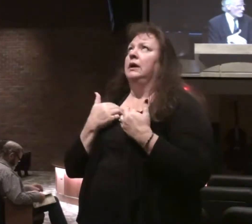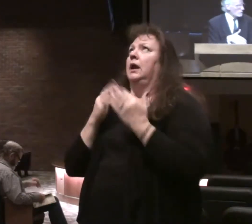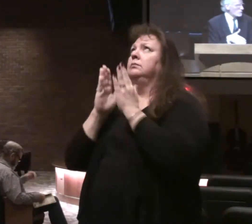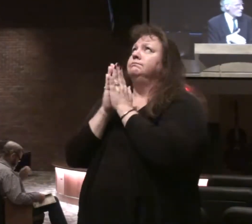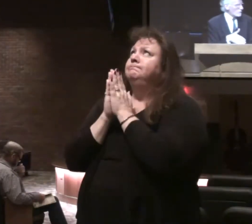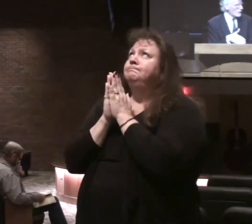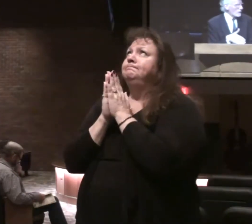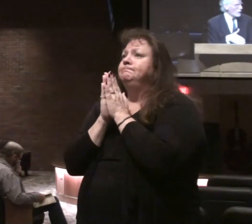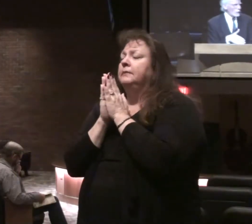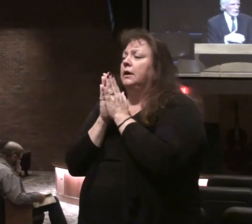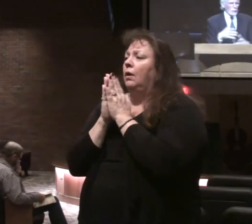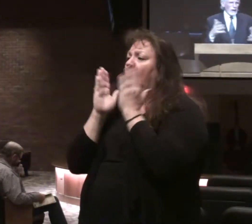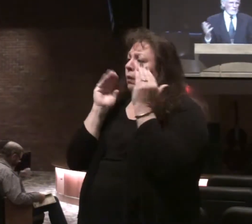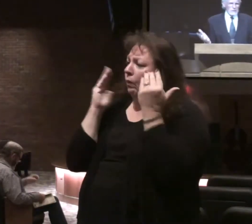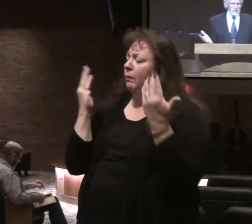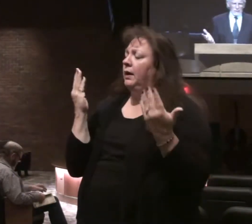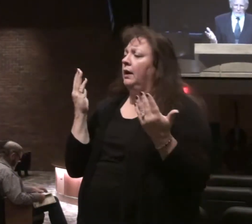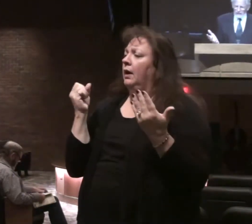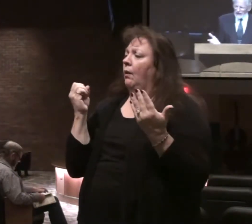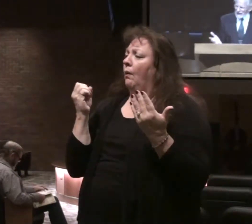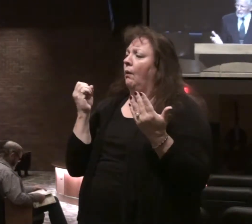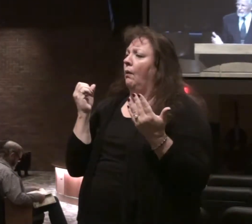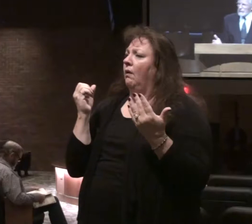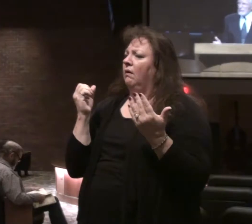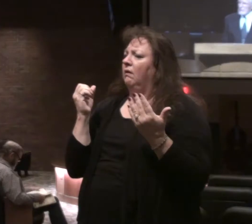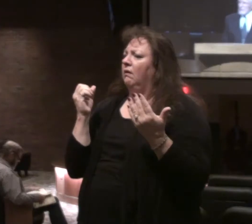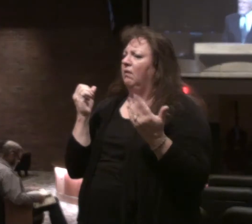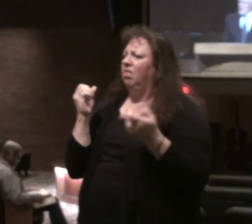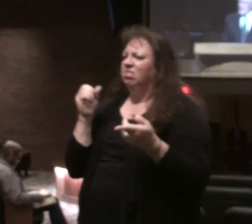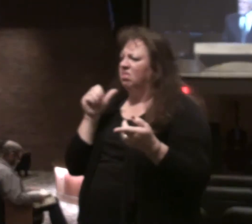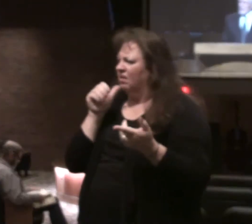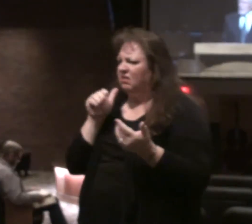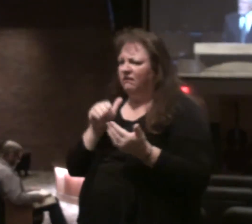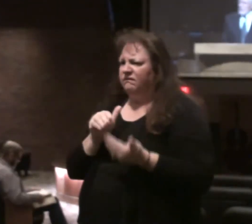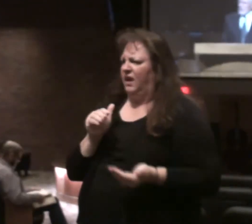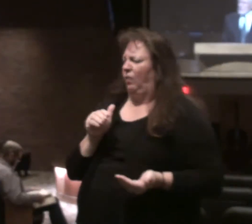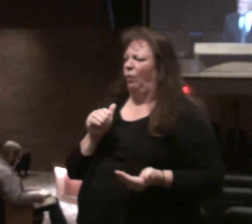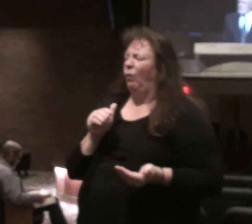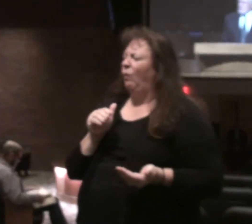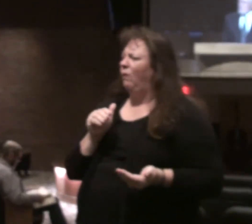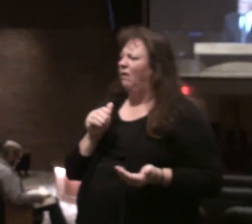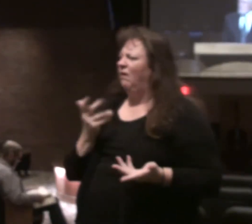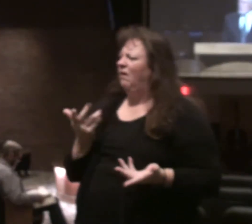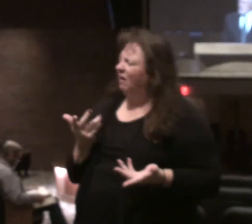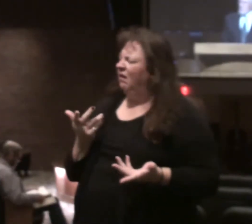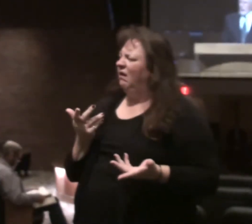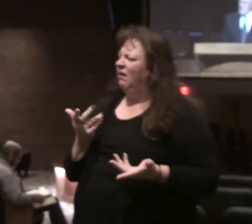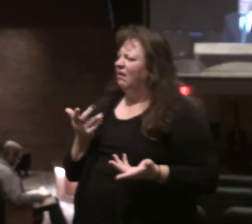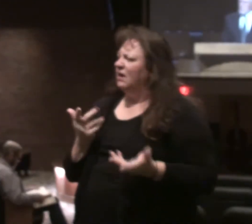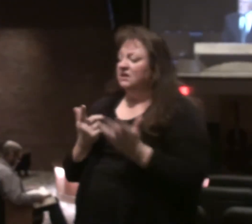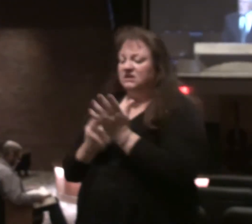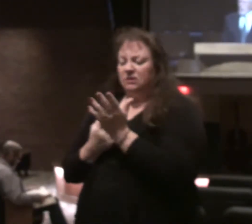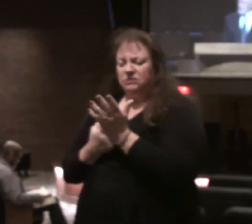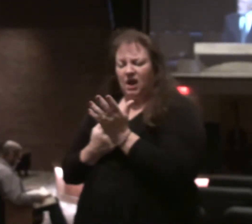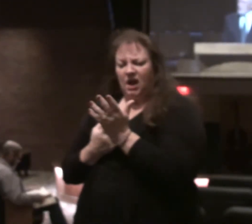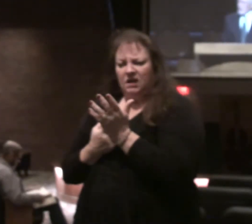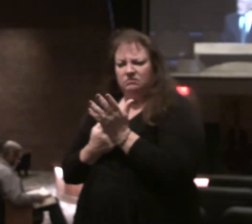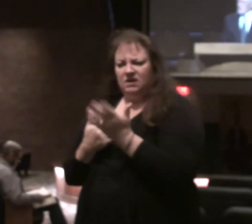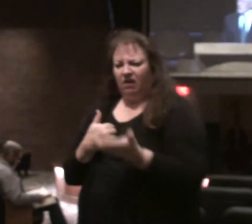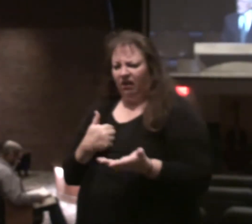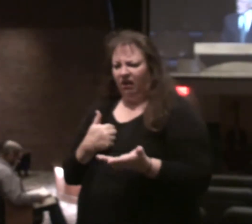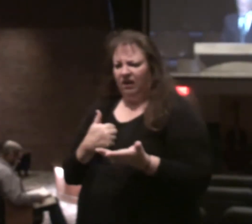hoped, or the way that seemed fair. I mean, sometimes you've